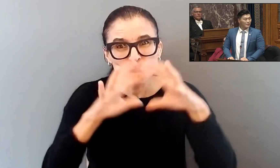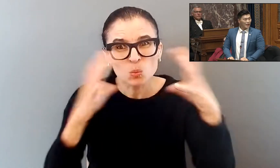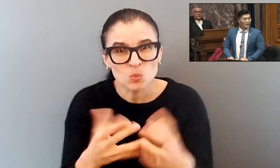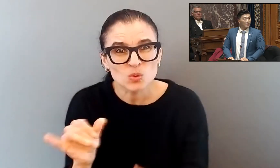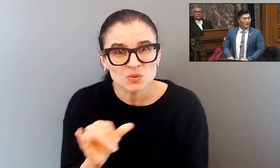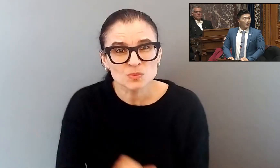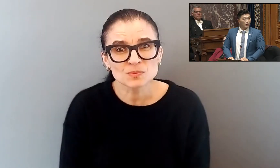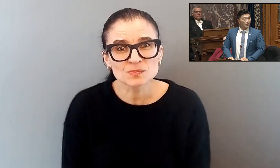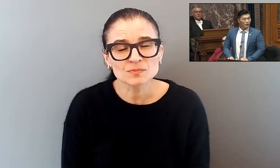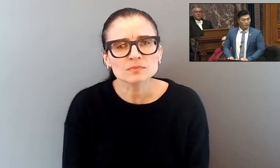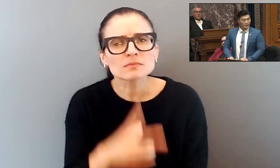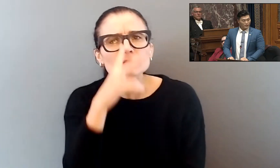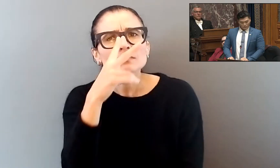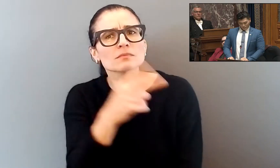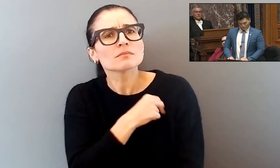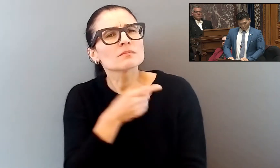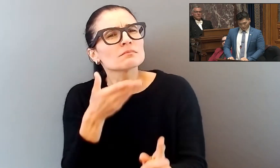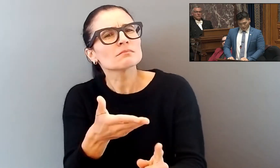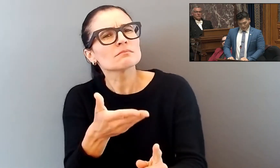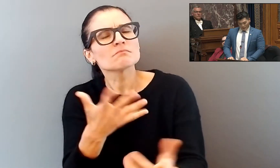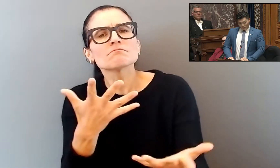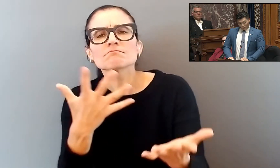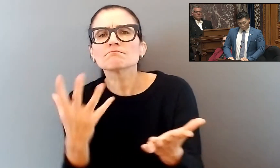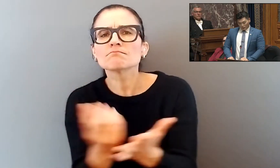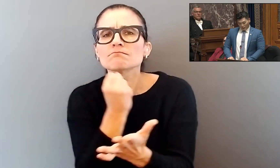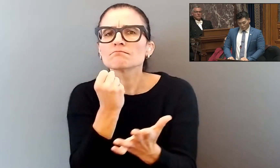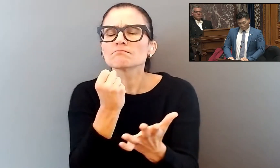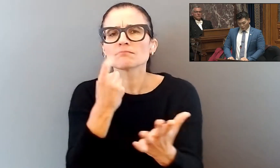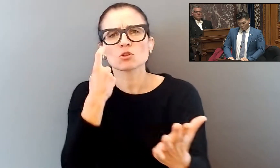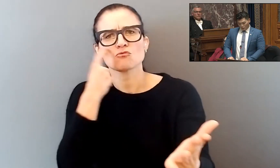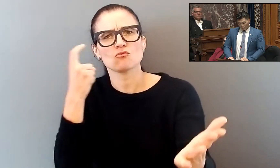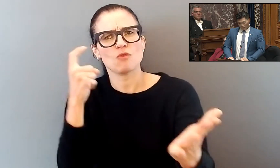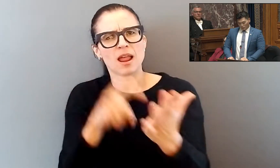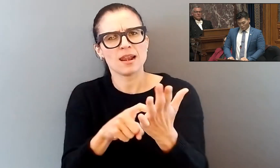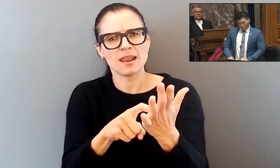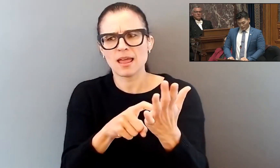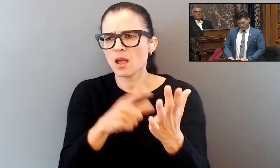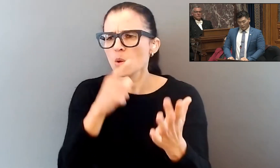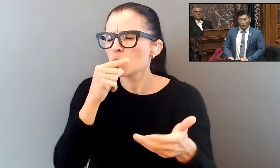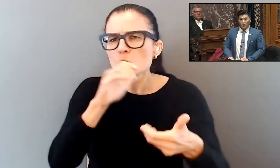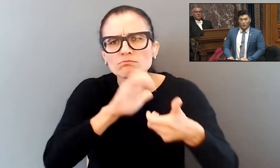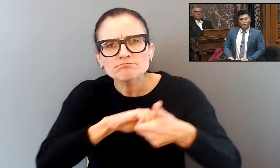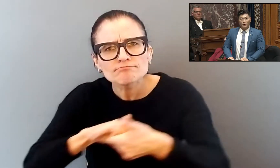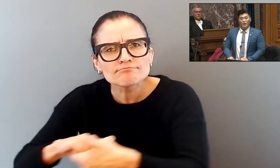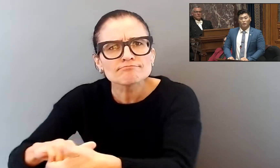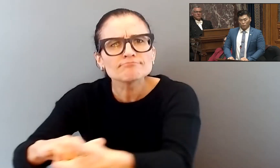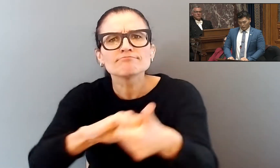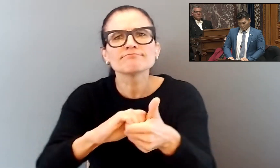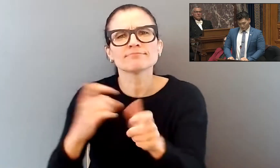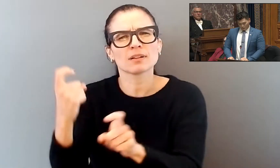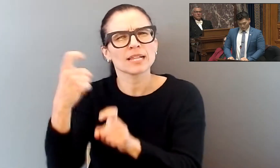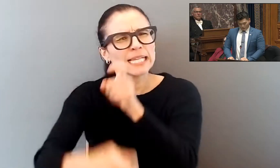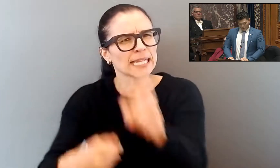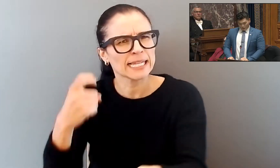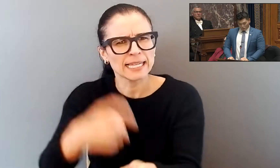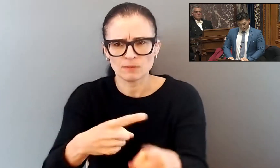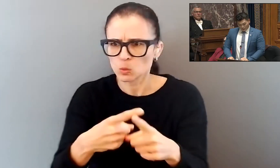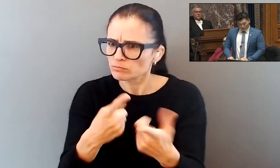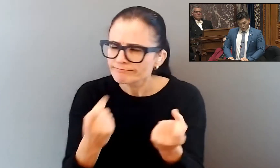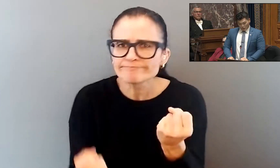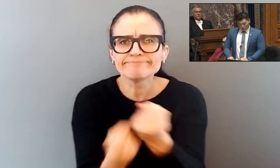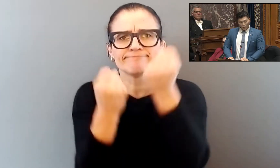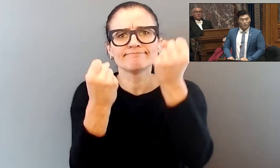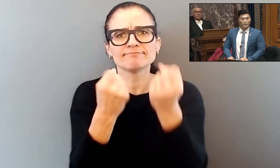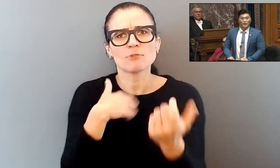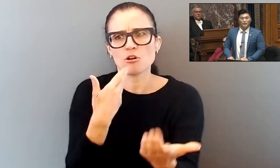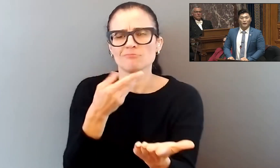that sustain our economy. It is also a time to remember those facing hardship and loneliness and to